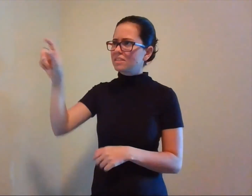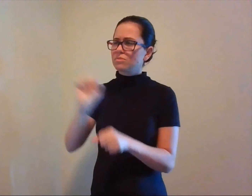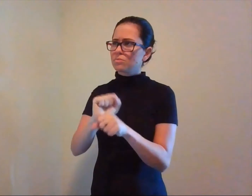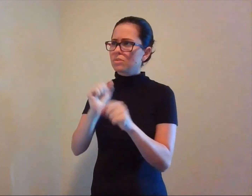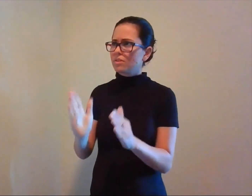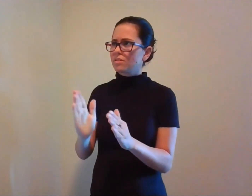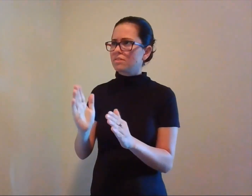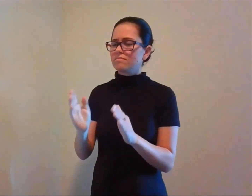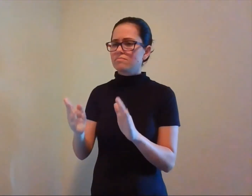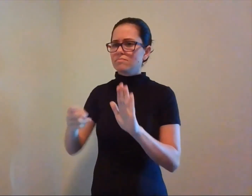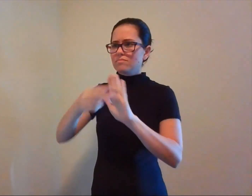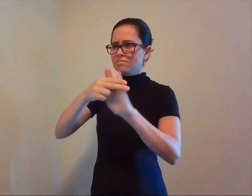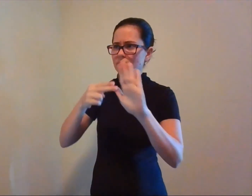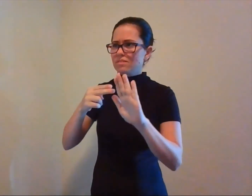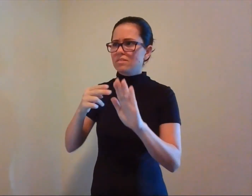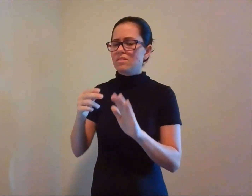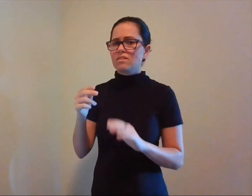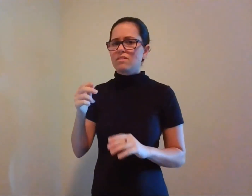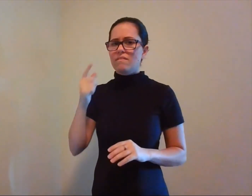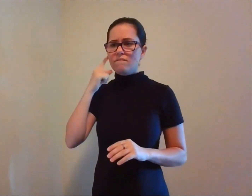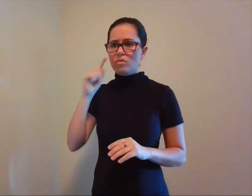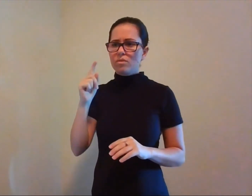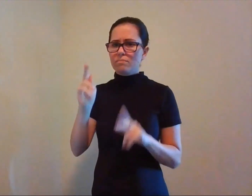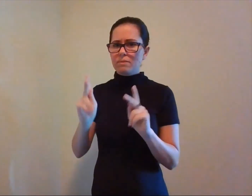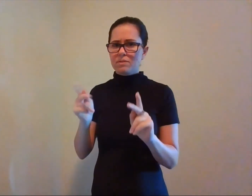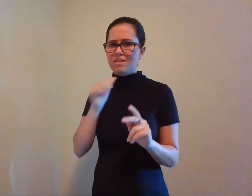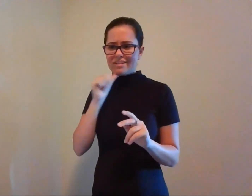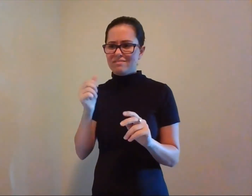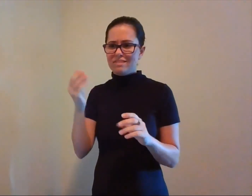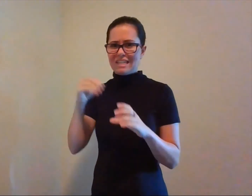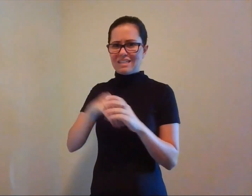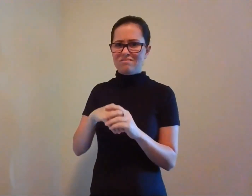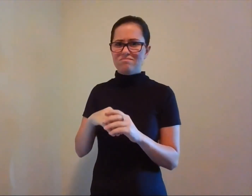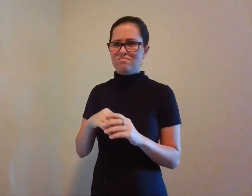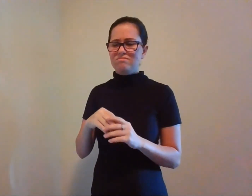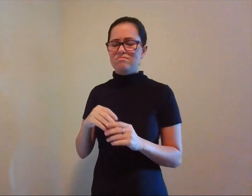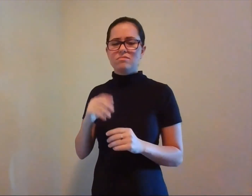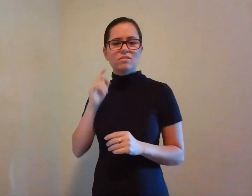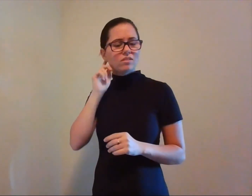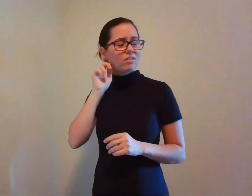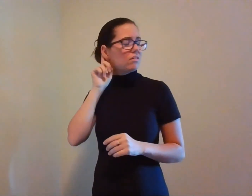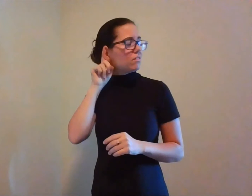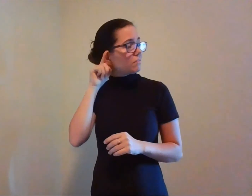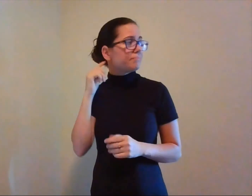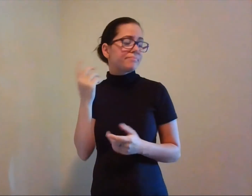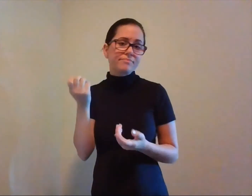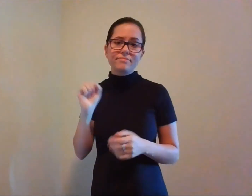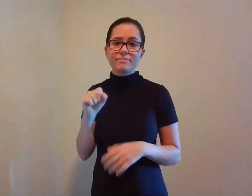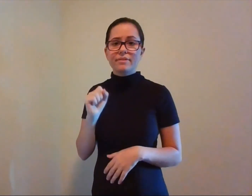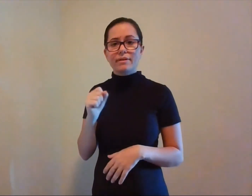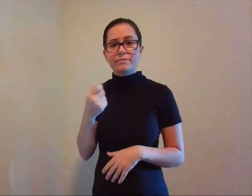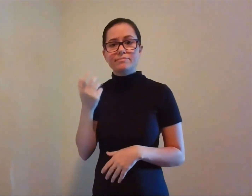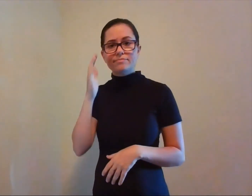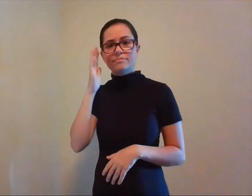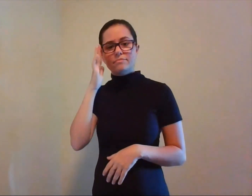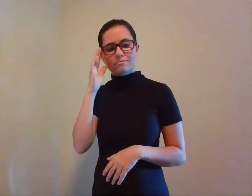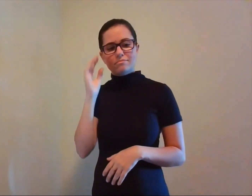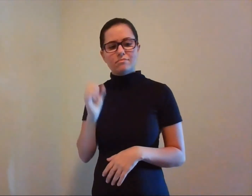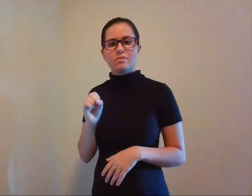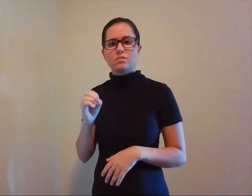you can't get in the pool right now. There's chemicals or something in there. And then he said something. He was British. He had a quippy sort of response, like, thanks for